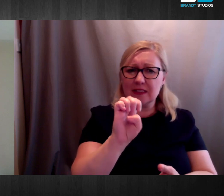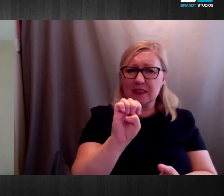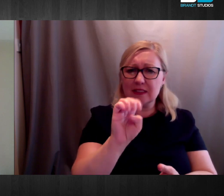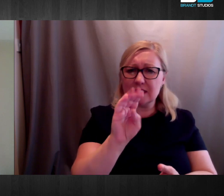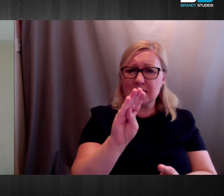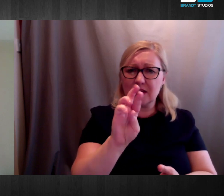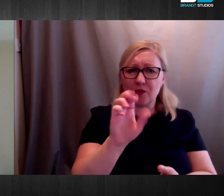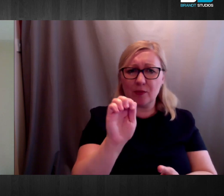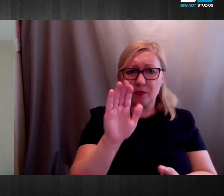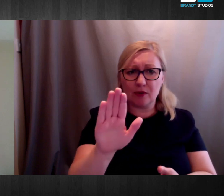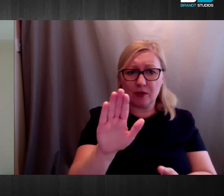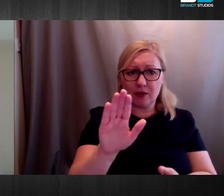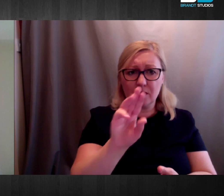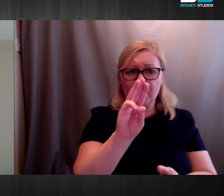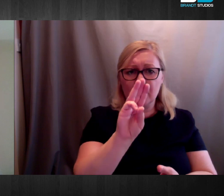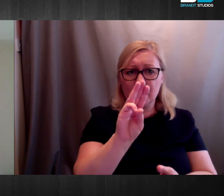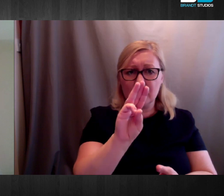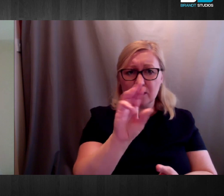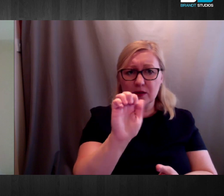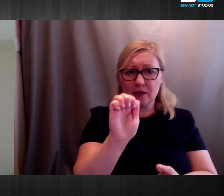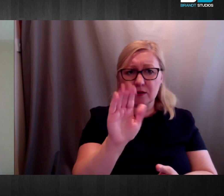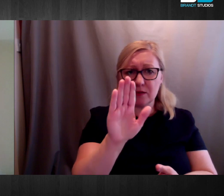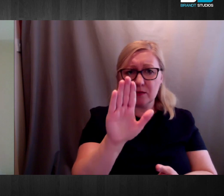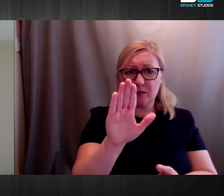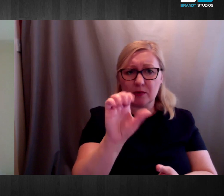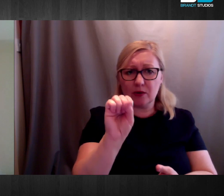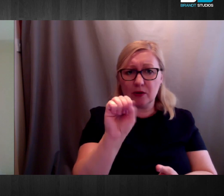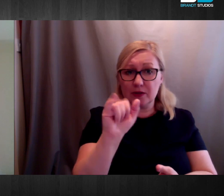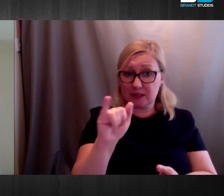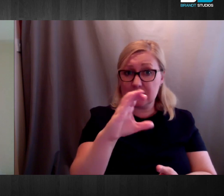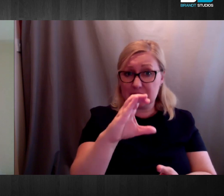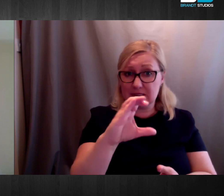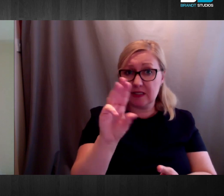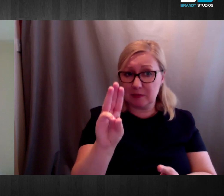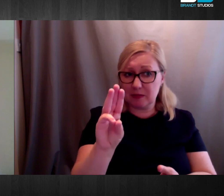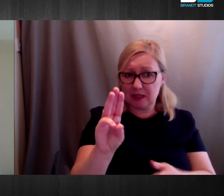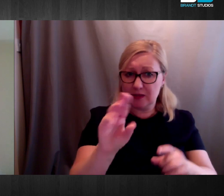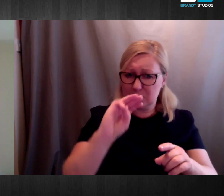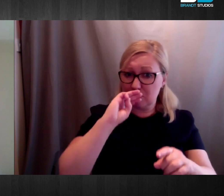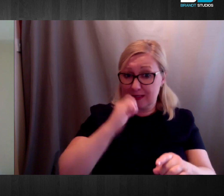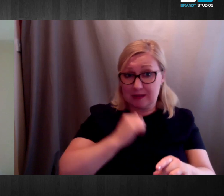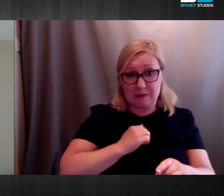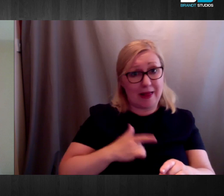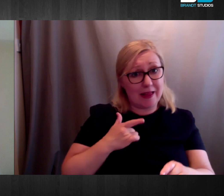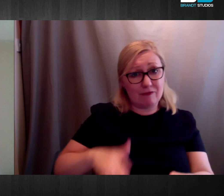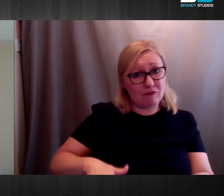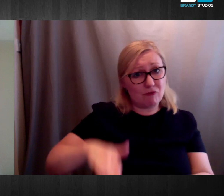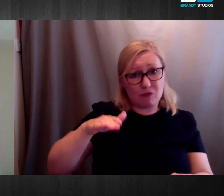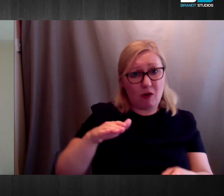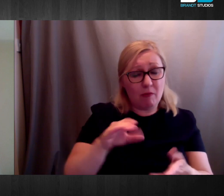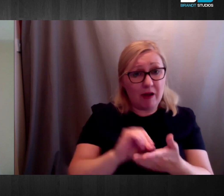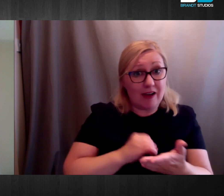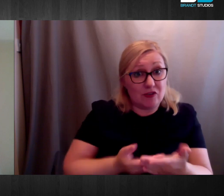accessibility to buildings, to things like that, all throughout my life. So this kind of